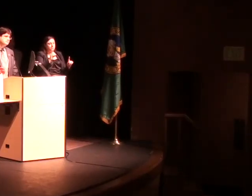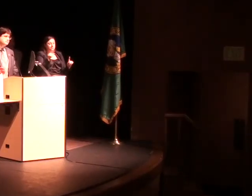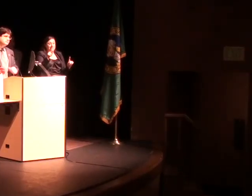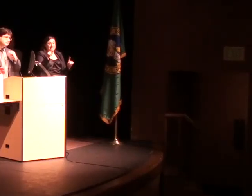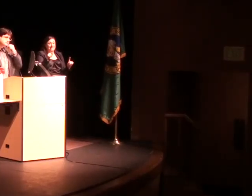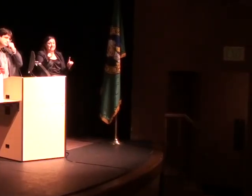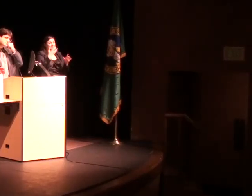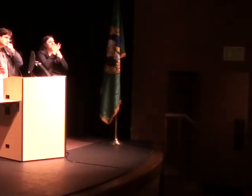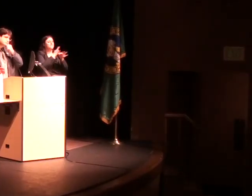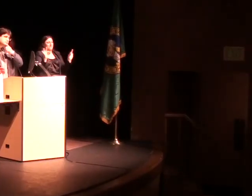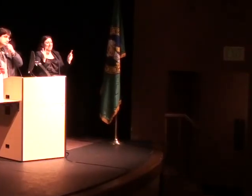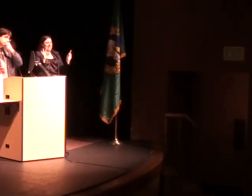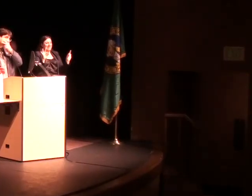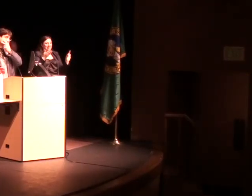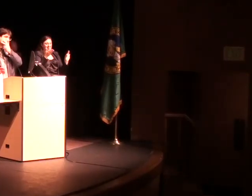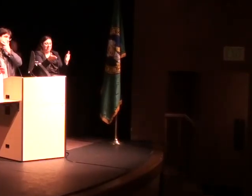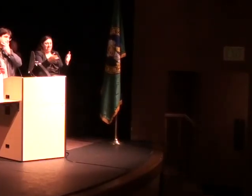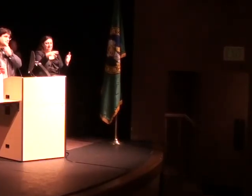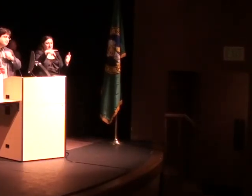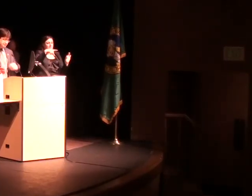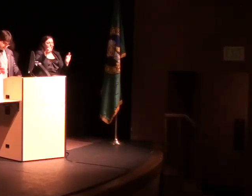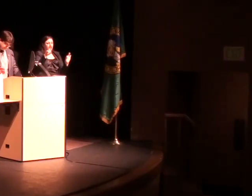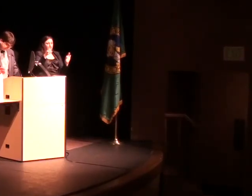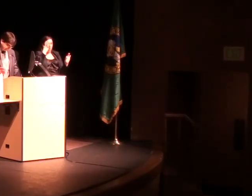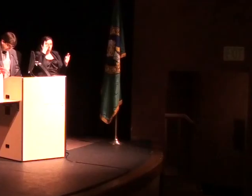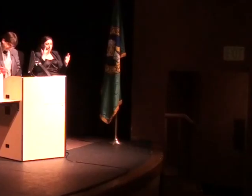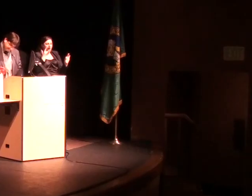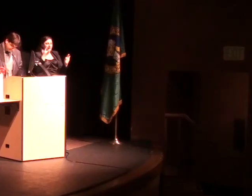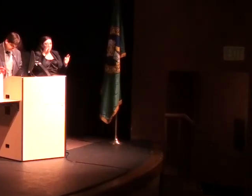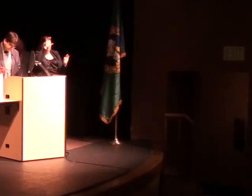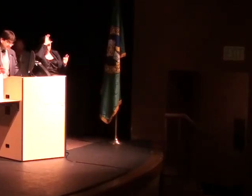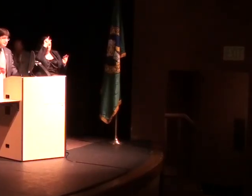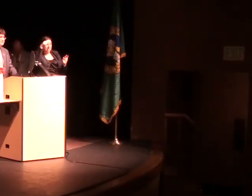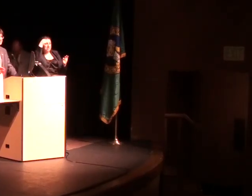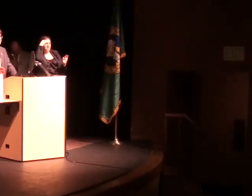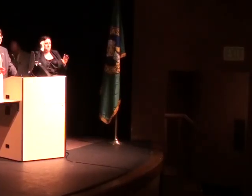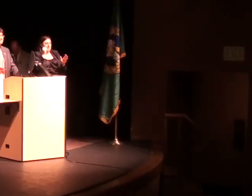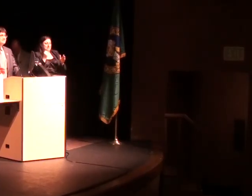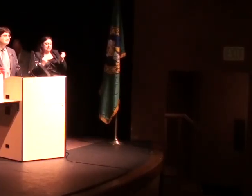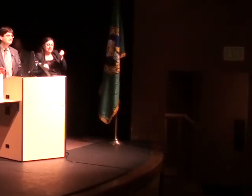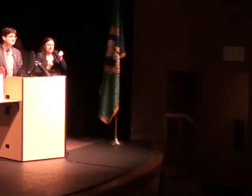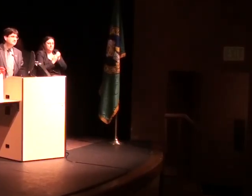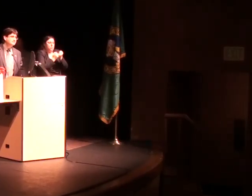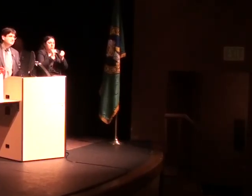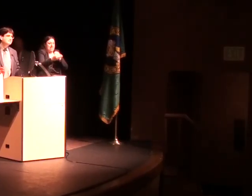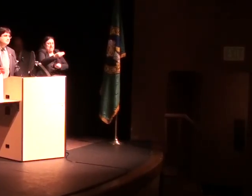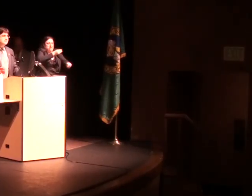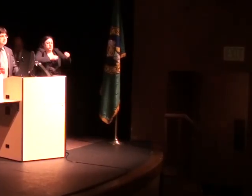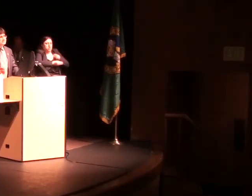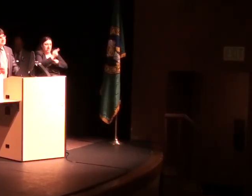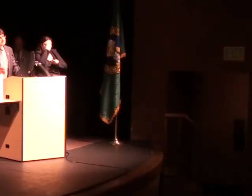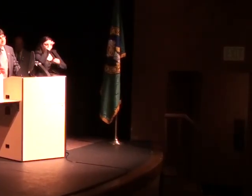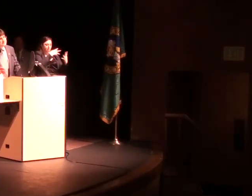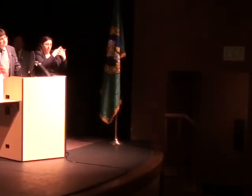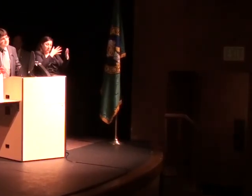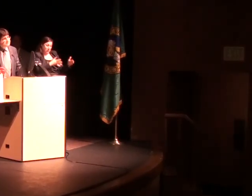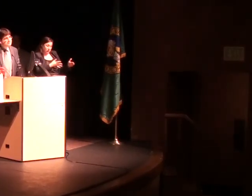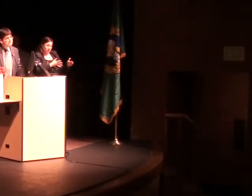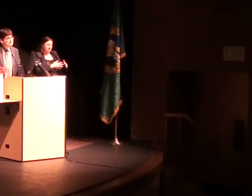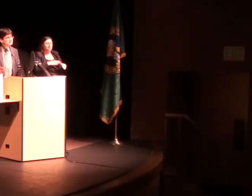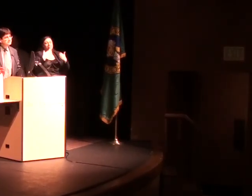he's free in Puerto Rico because of the efforts of the Cuban government in an exchange of political prisoners. And so I just